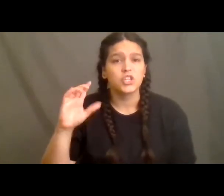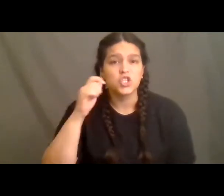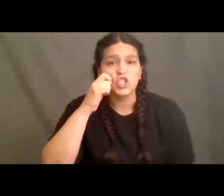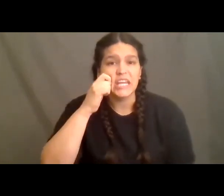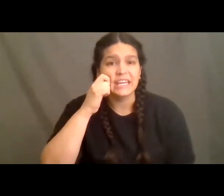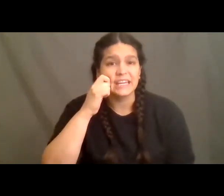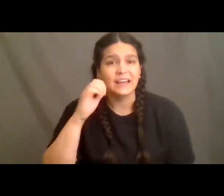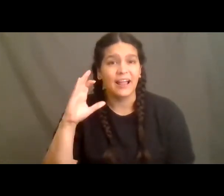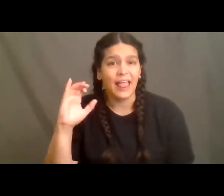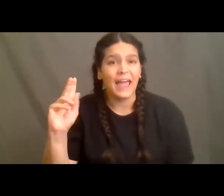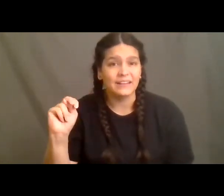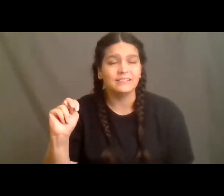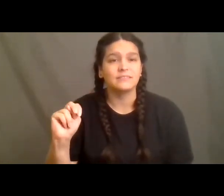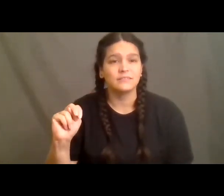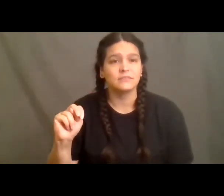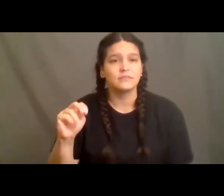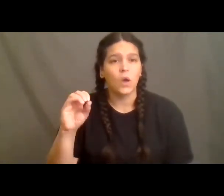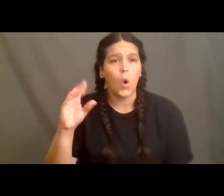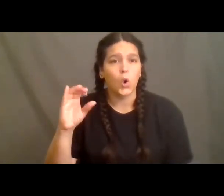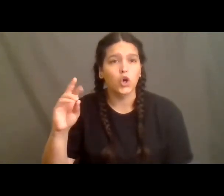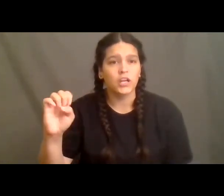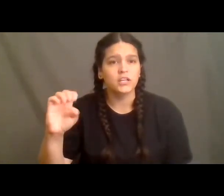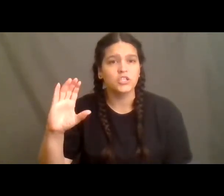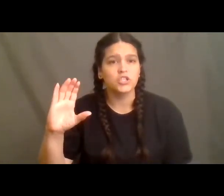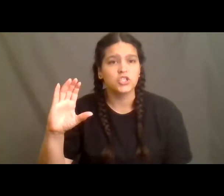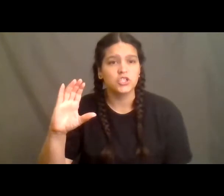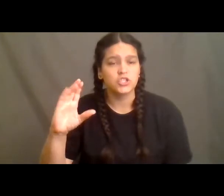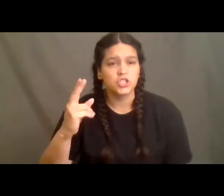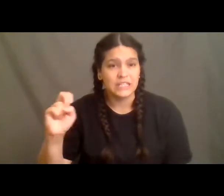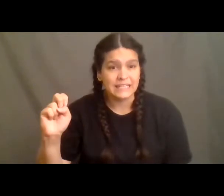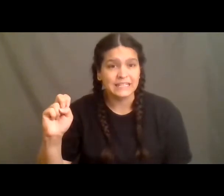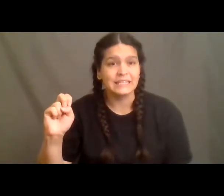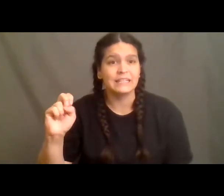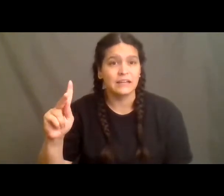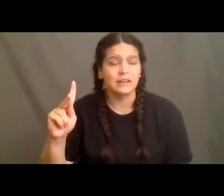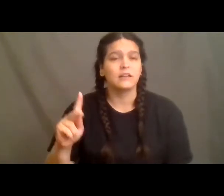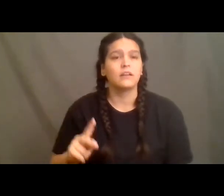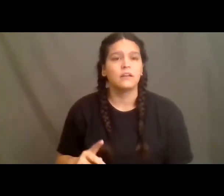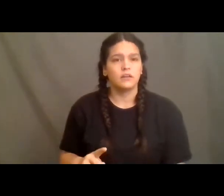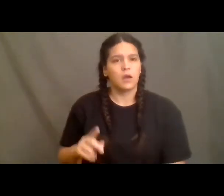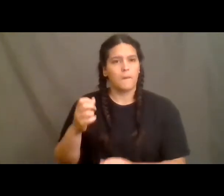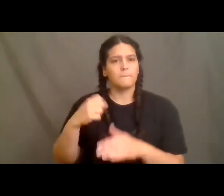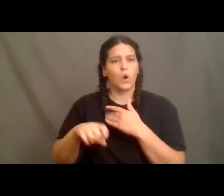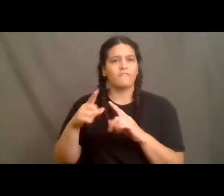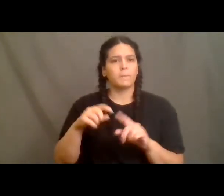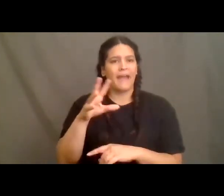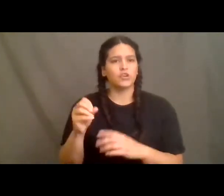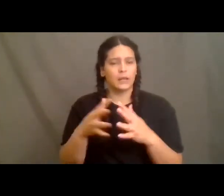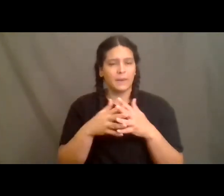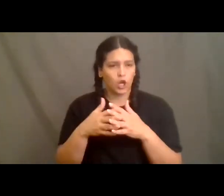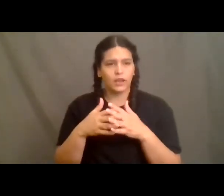the Red Ok’éí clan, the Red Ok’éí clan born for the African-American, which is the Nahite. It's a new